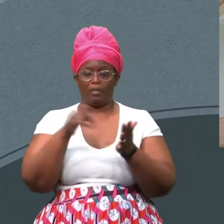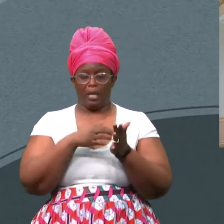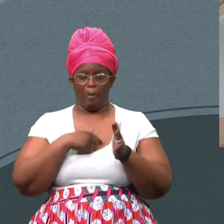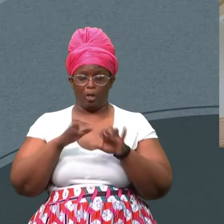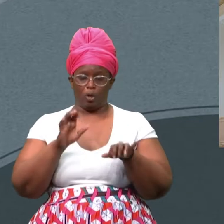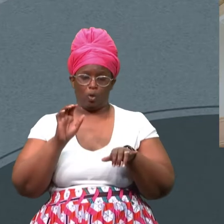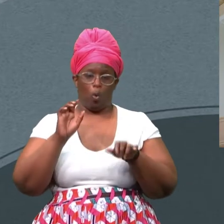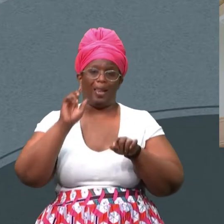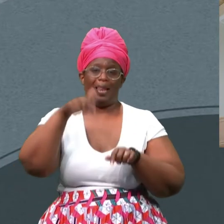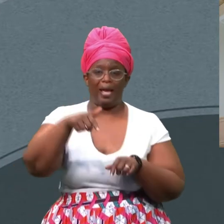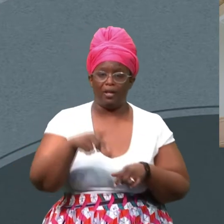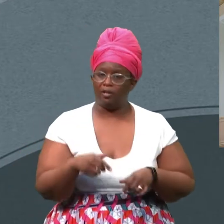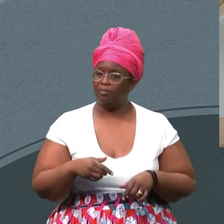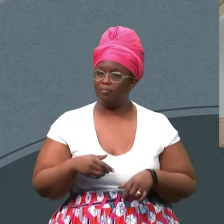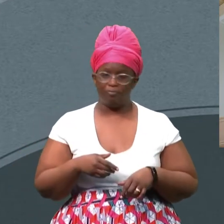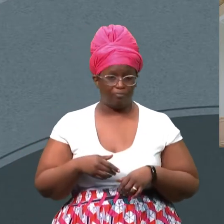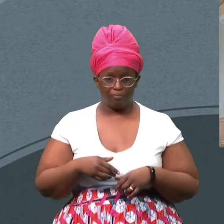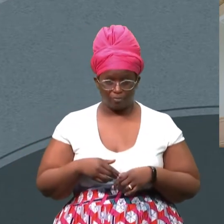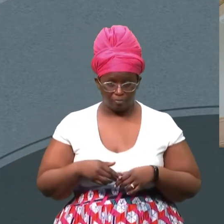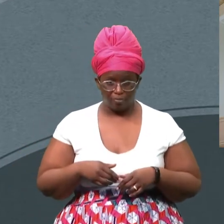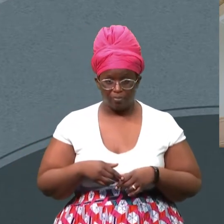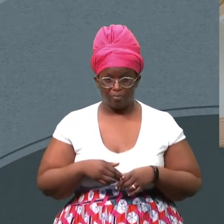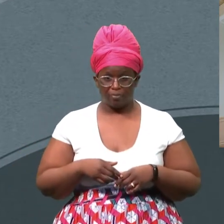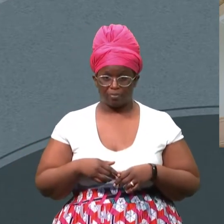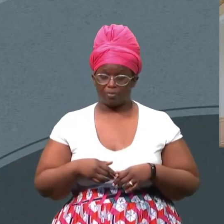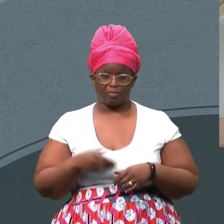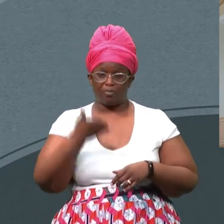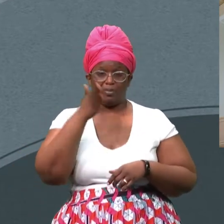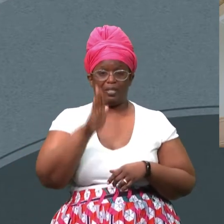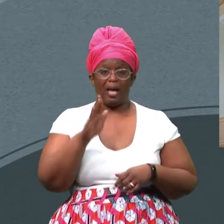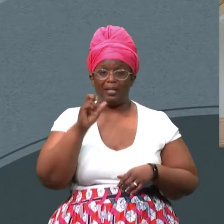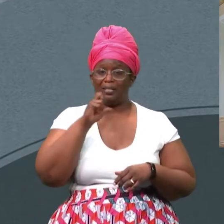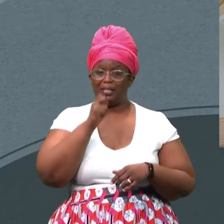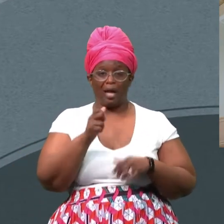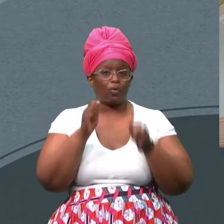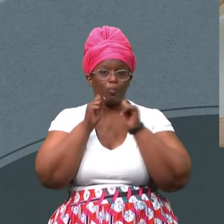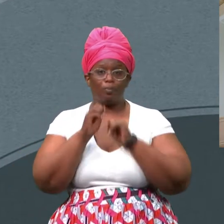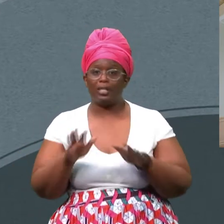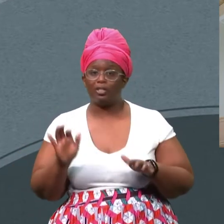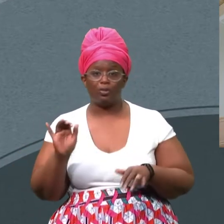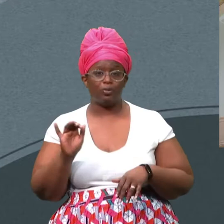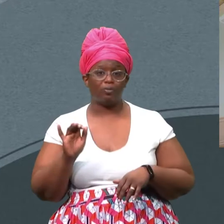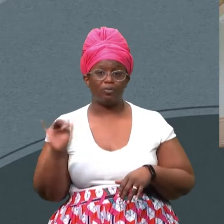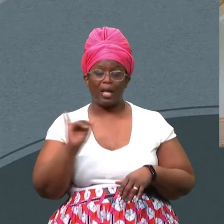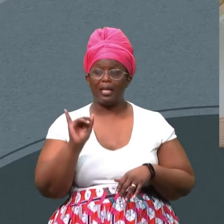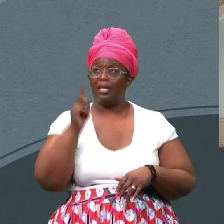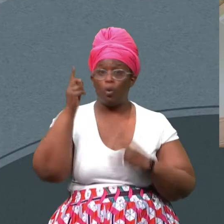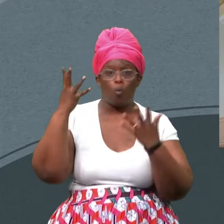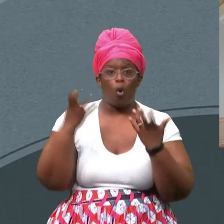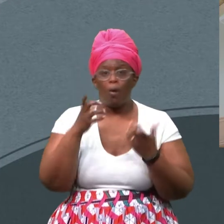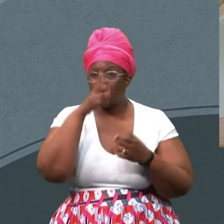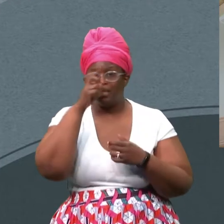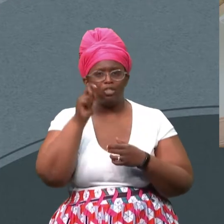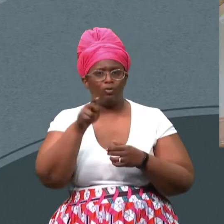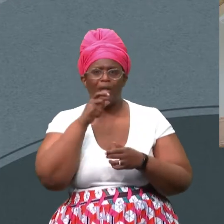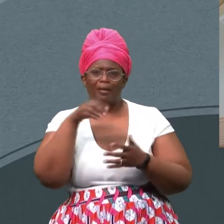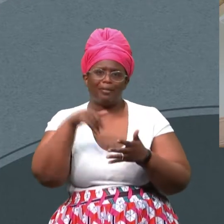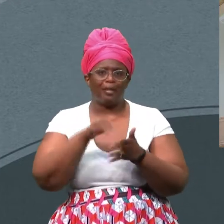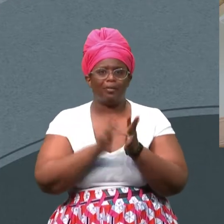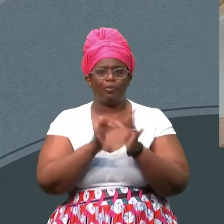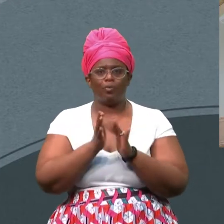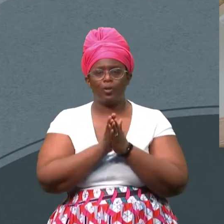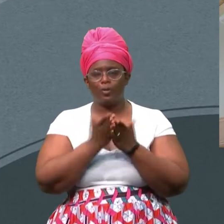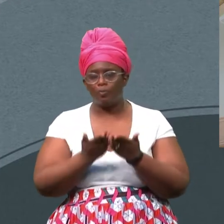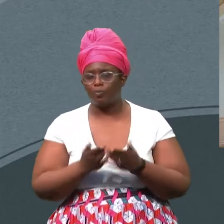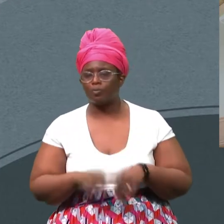life because I'm only going to move to the extent of the word that's in you. It's got to be an understood word. But not only